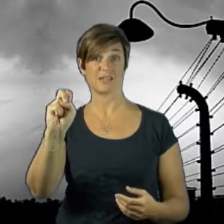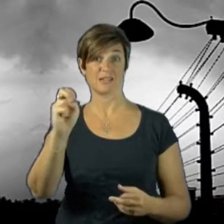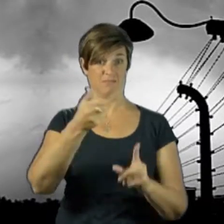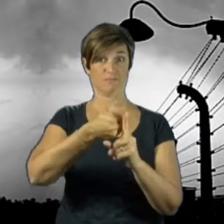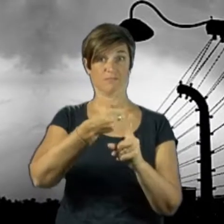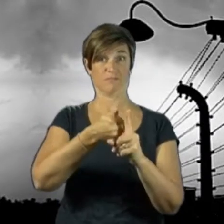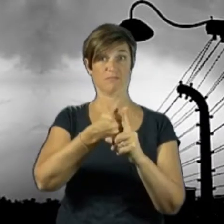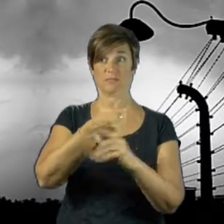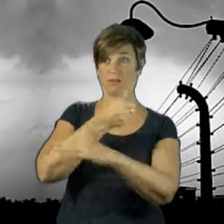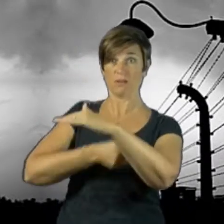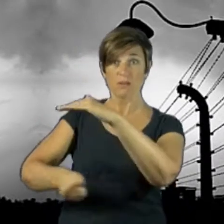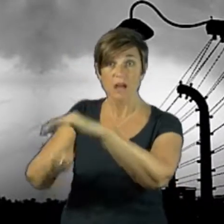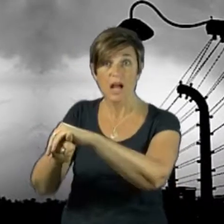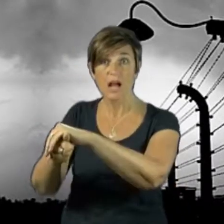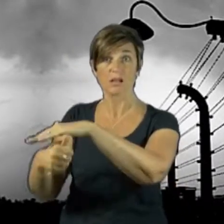I think it was that way with Anne.